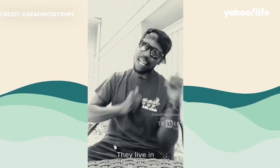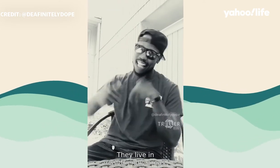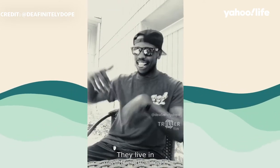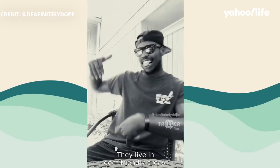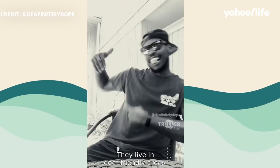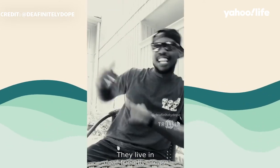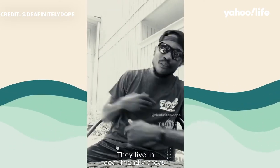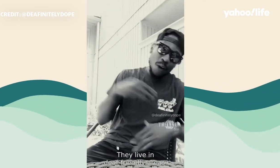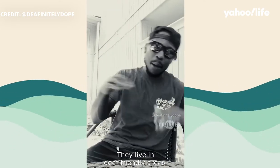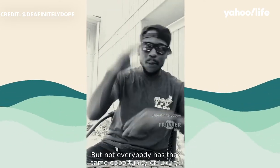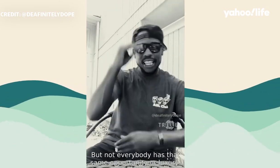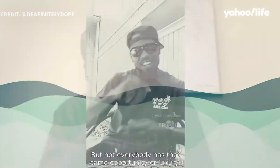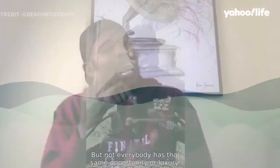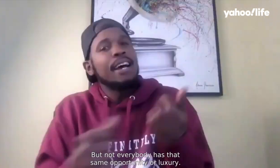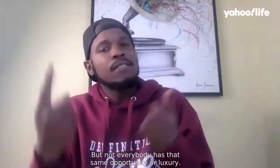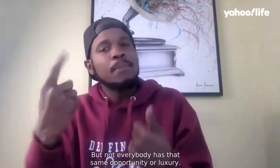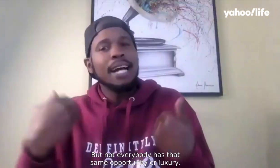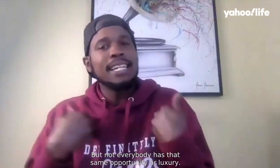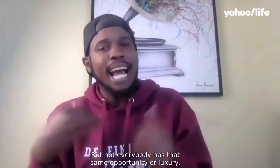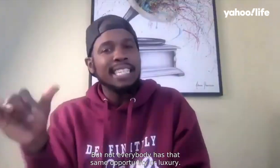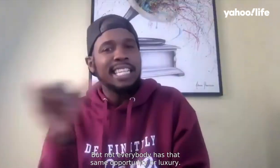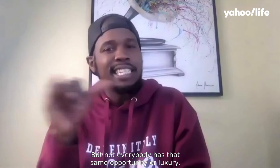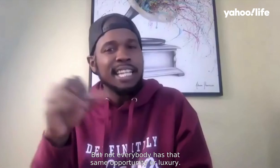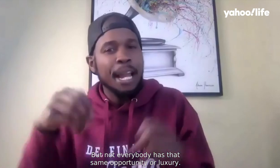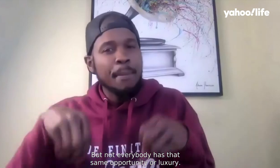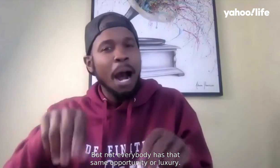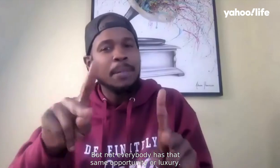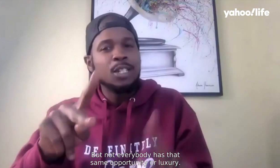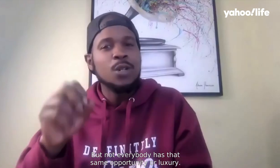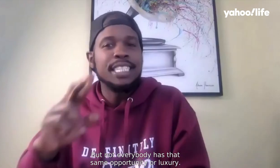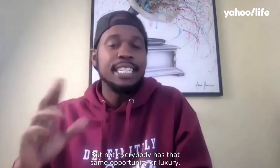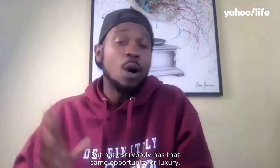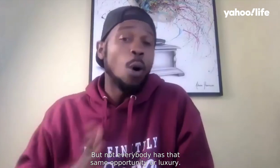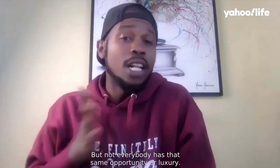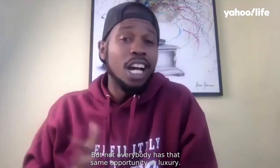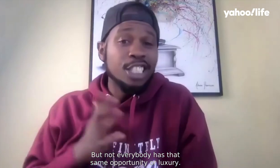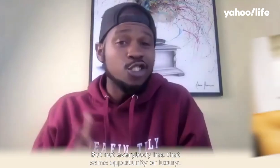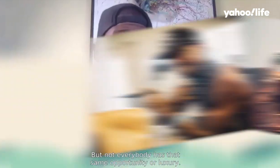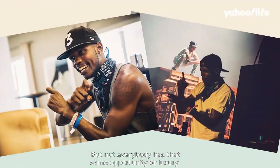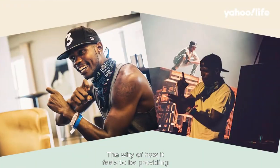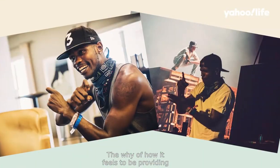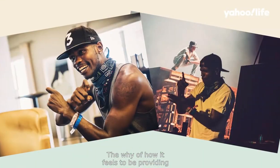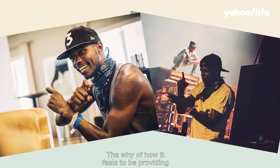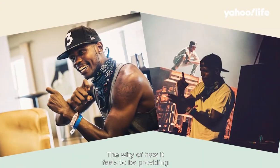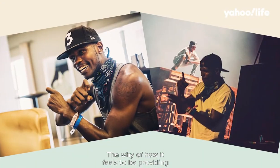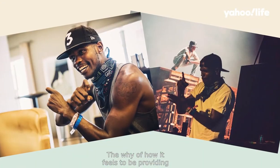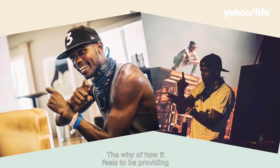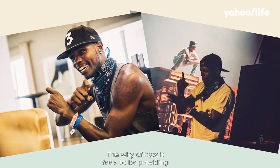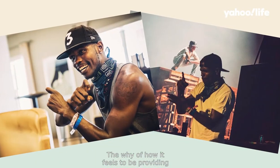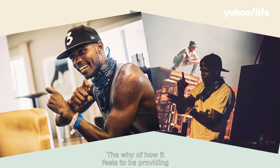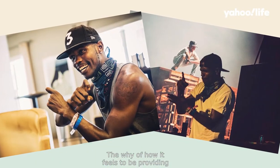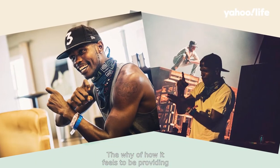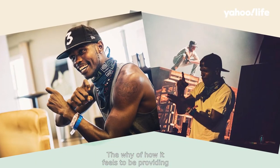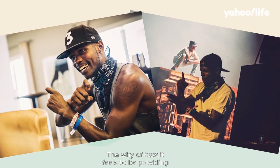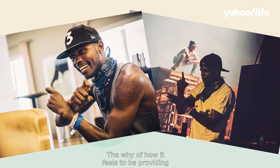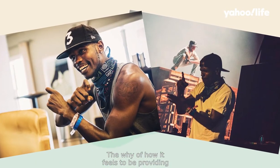deaf-friendly areas, but not everybody has the same opportunity or luxury. The why of how it feels